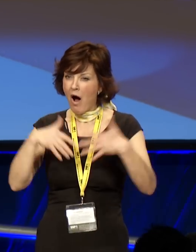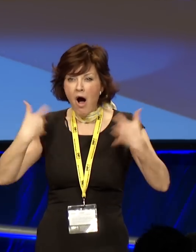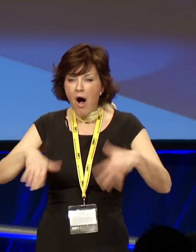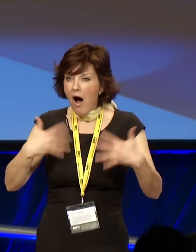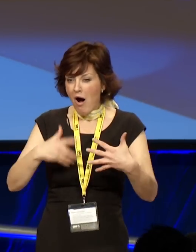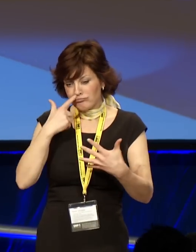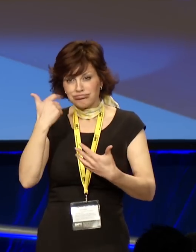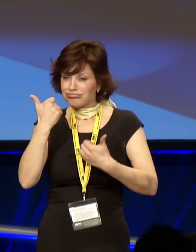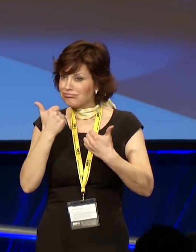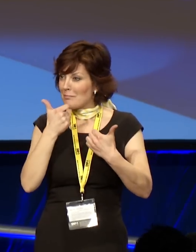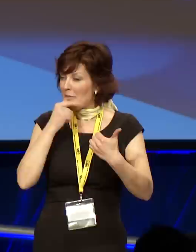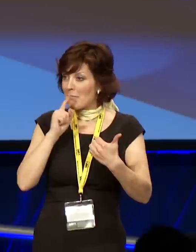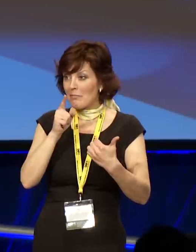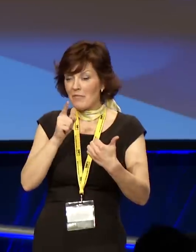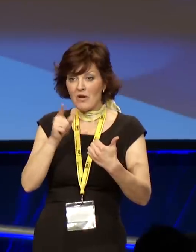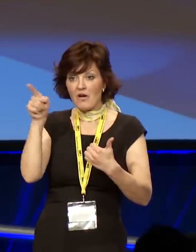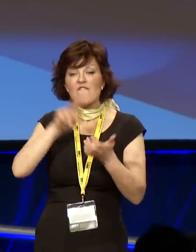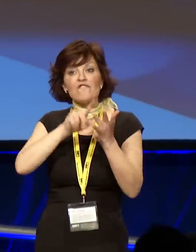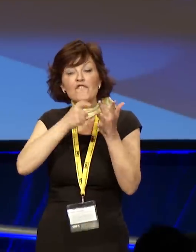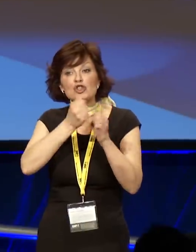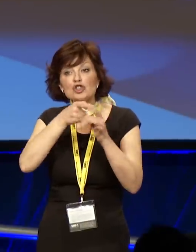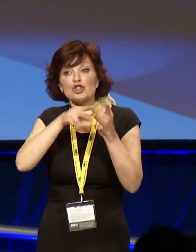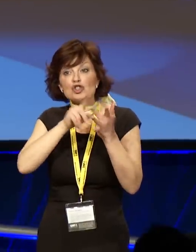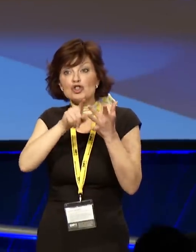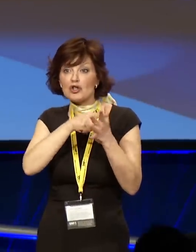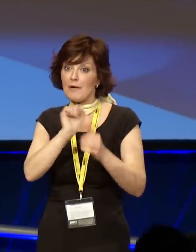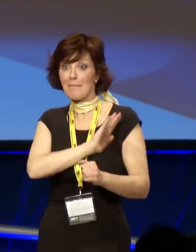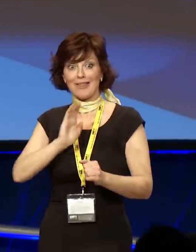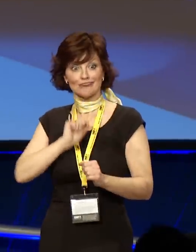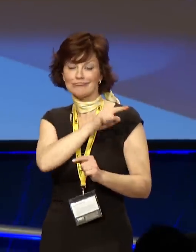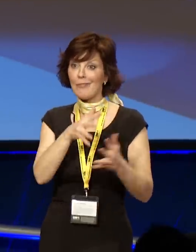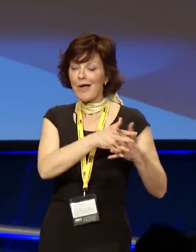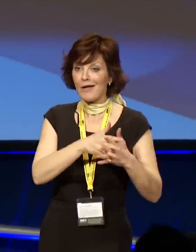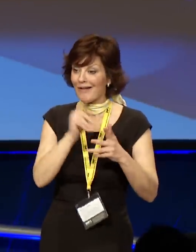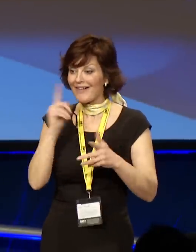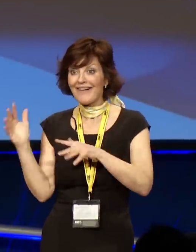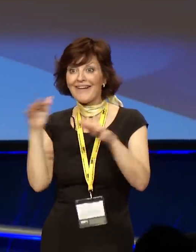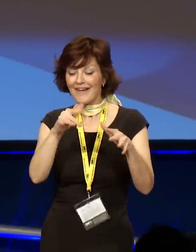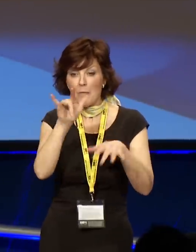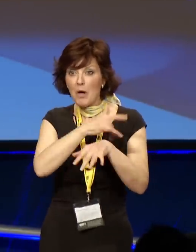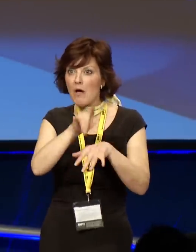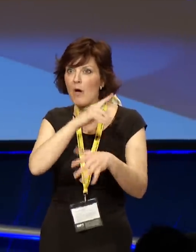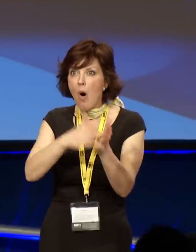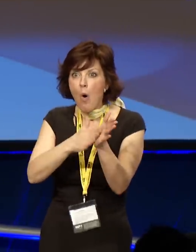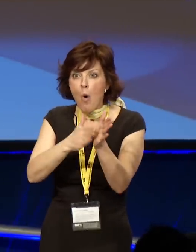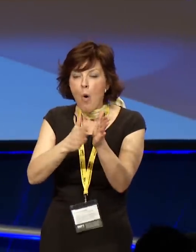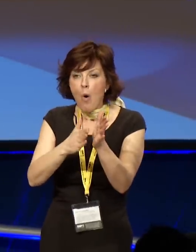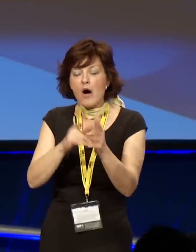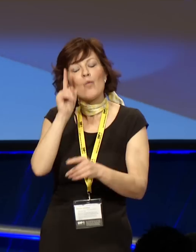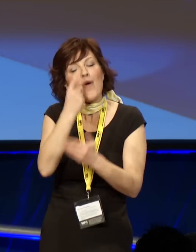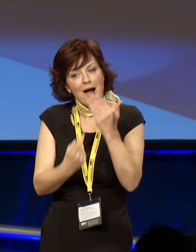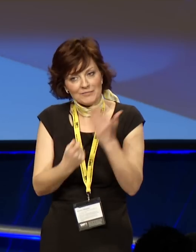rave reception, for example, in Virginia, the most military state in the United States of America. And what the play is